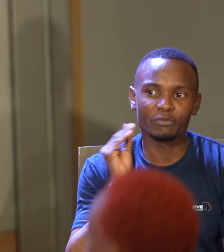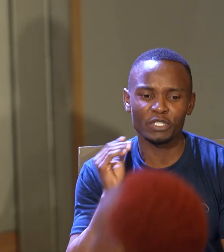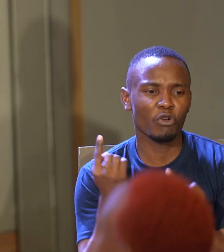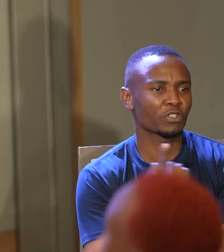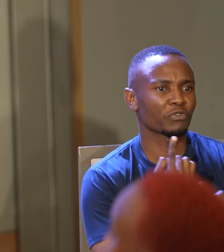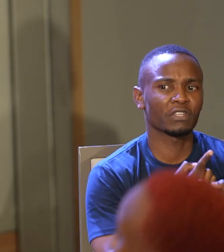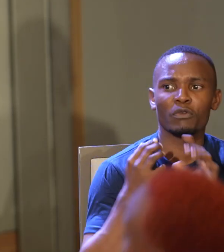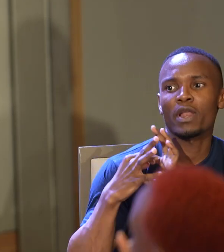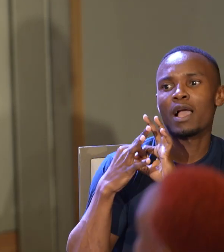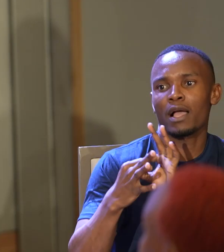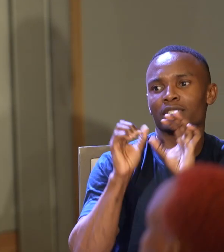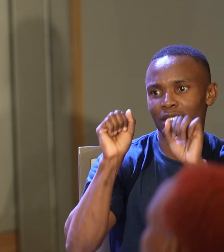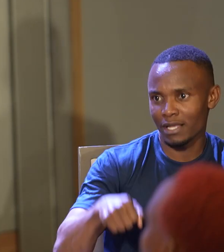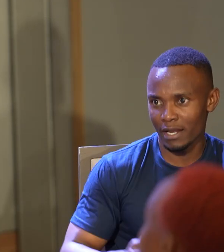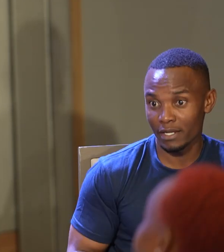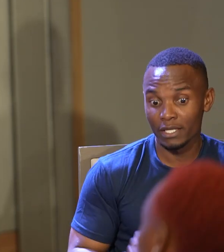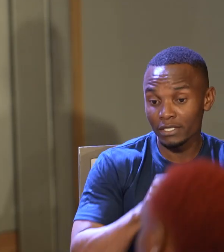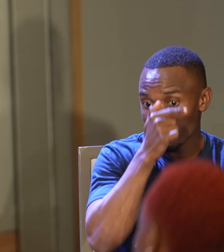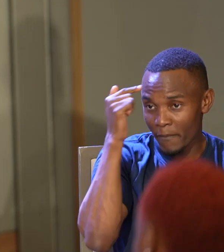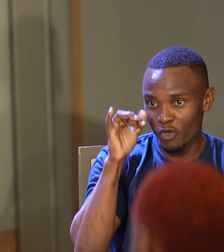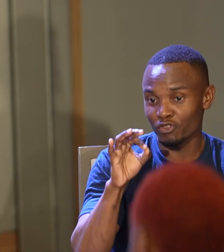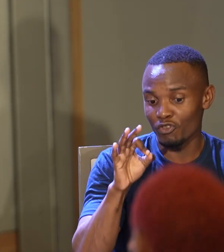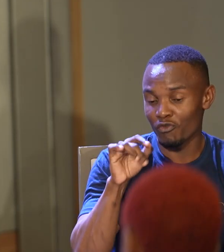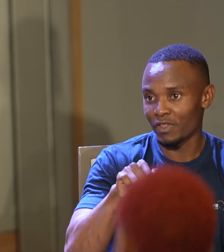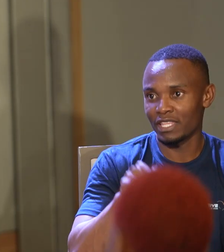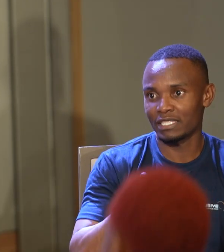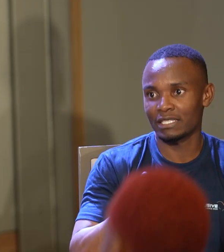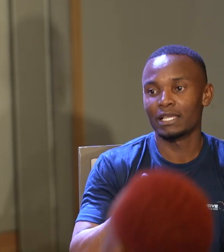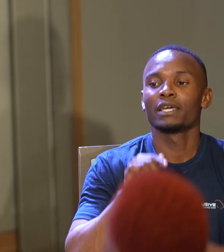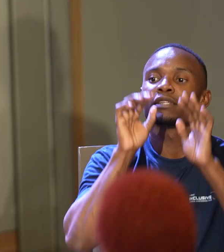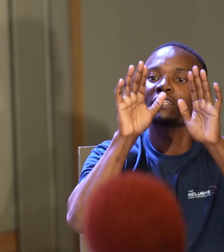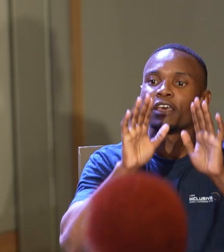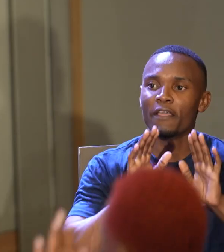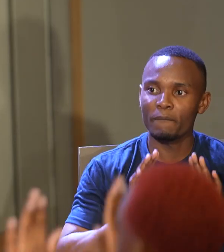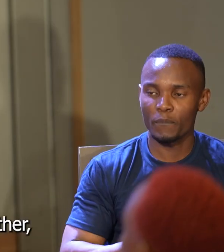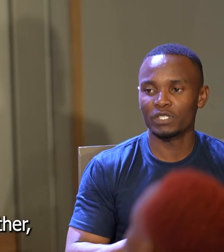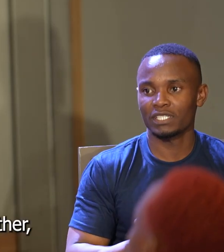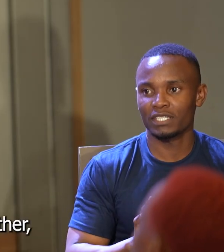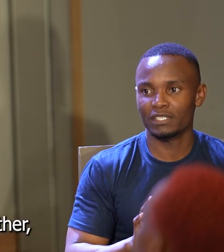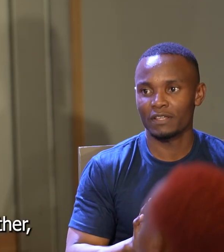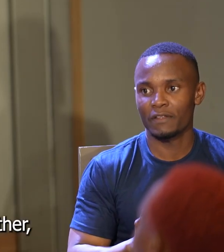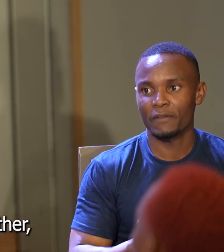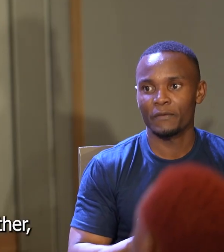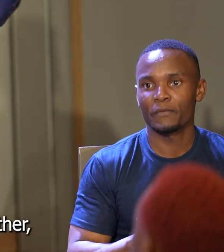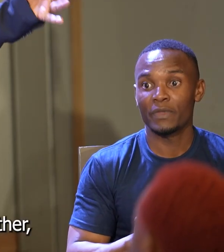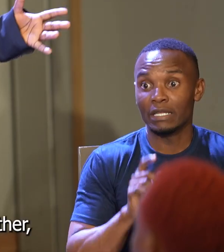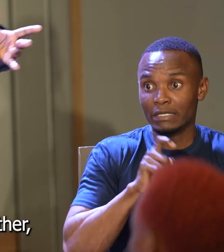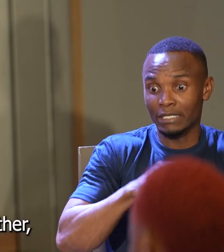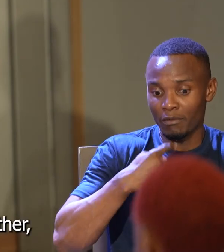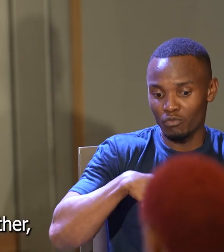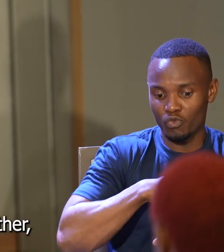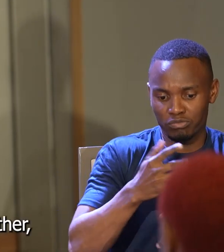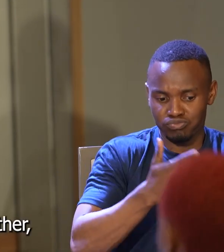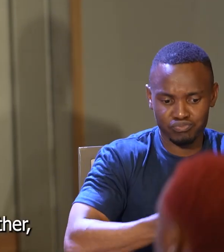different cultures. And because of this, it is also essential, therefore, that as we